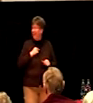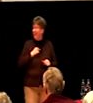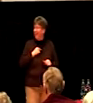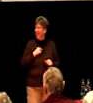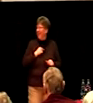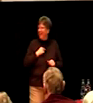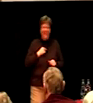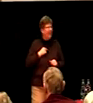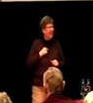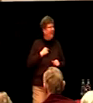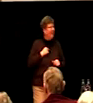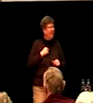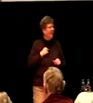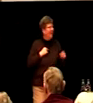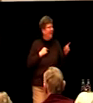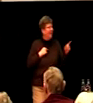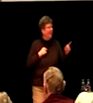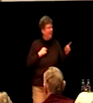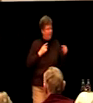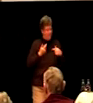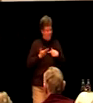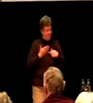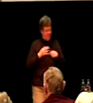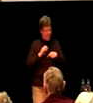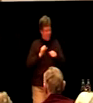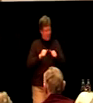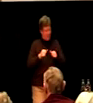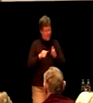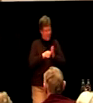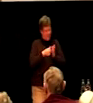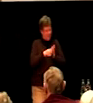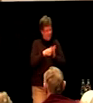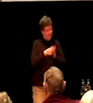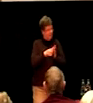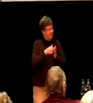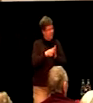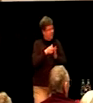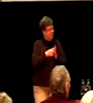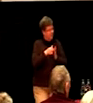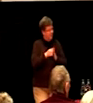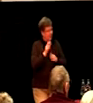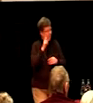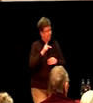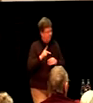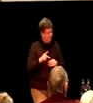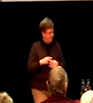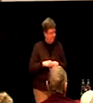A handheld?